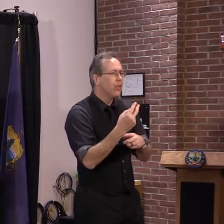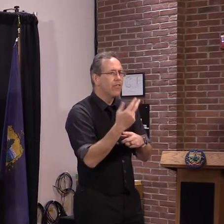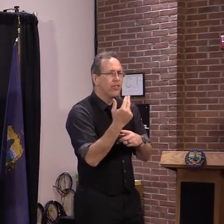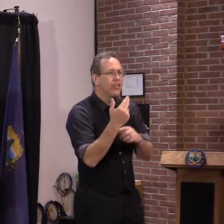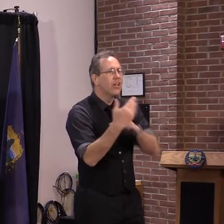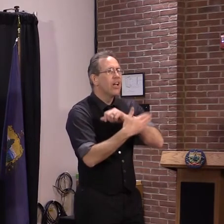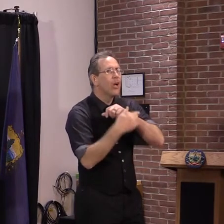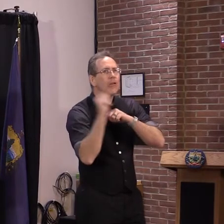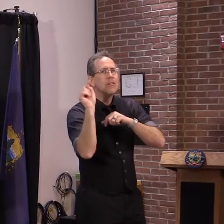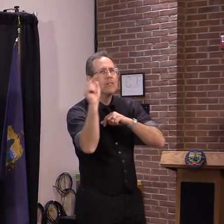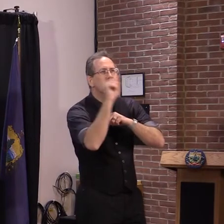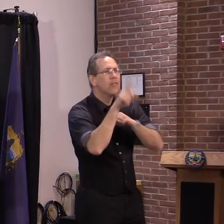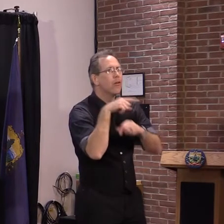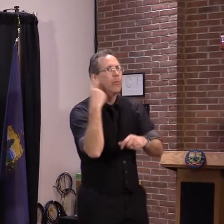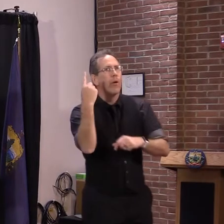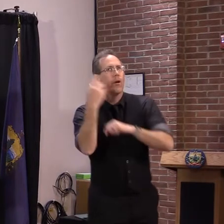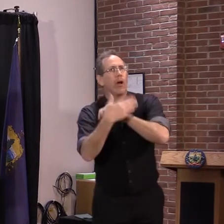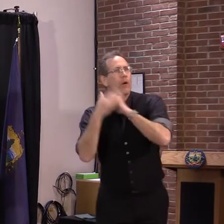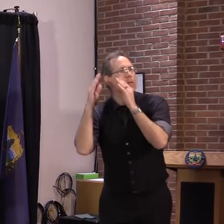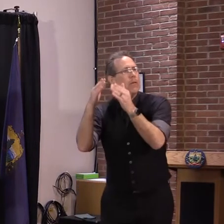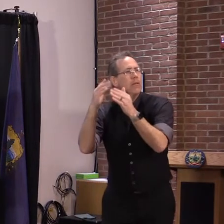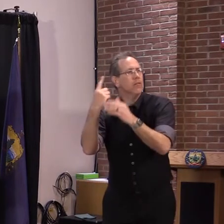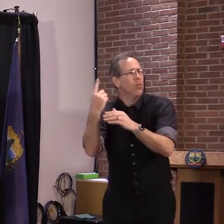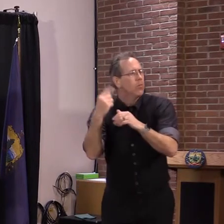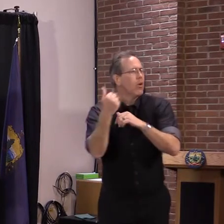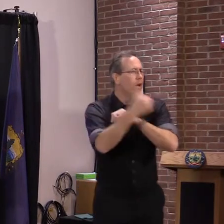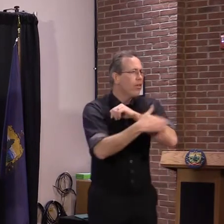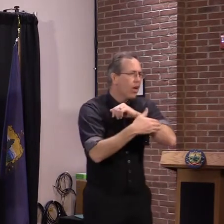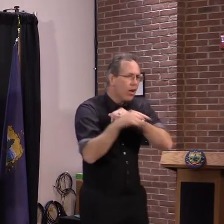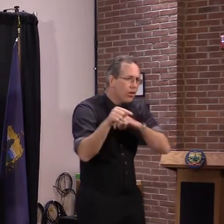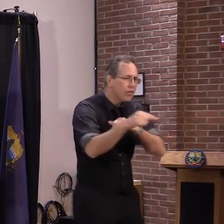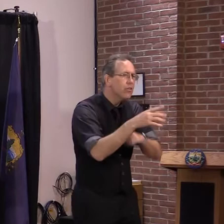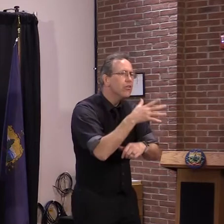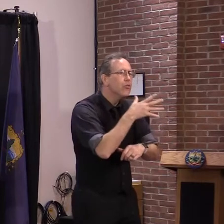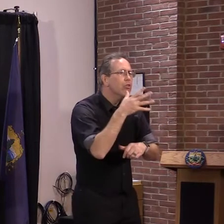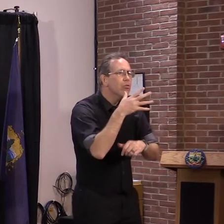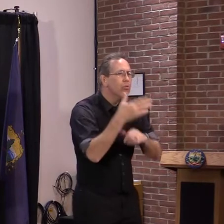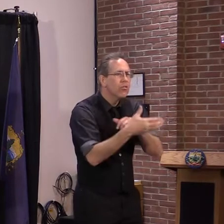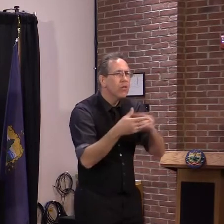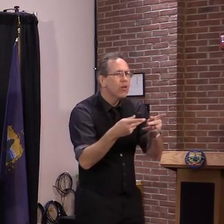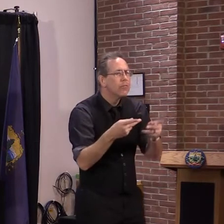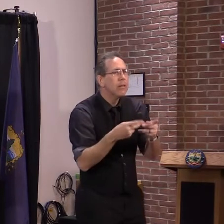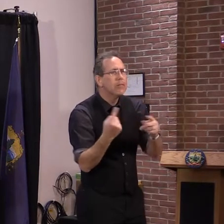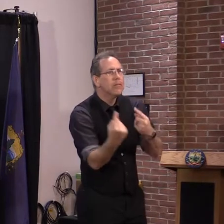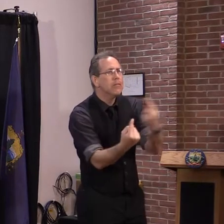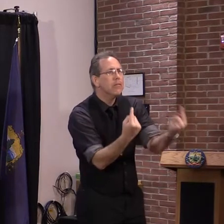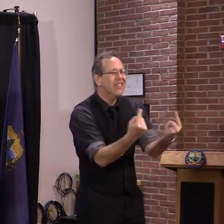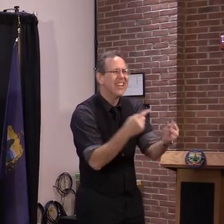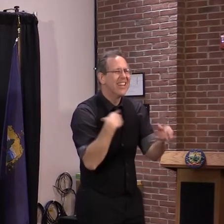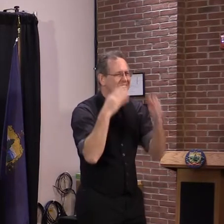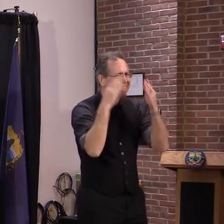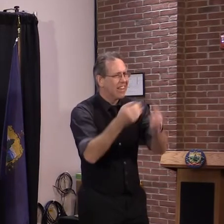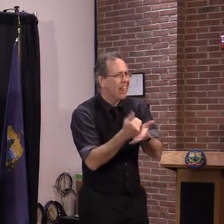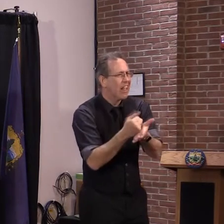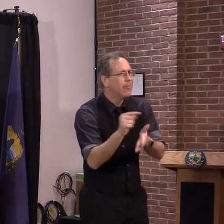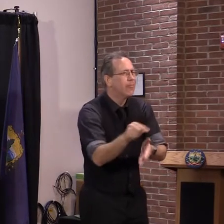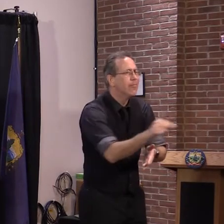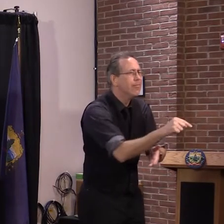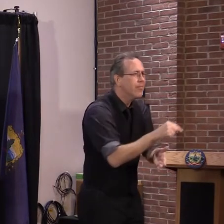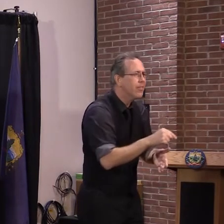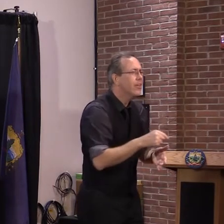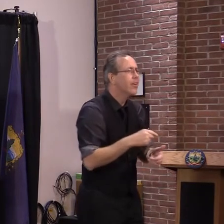and the rural areas of the state that really, really need our help. So I'm going to focus on